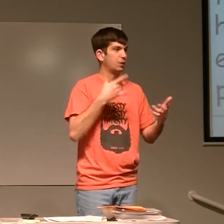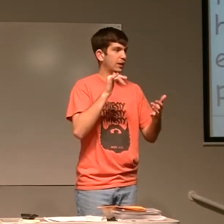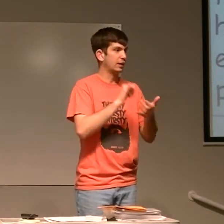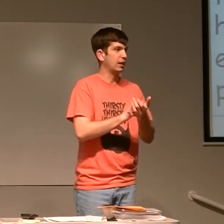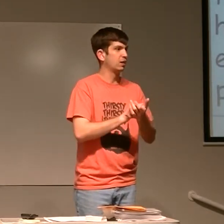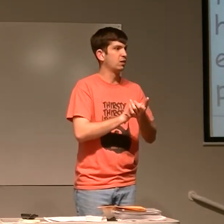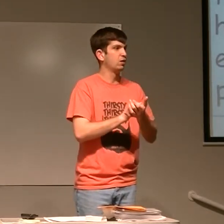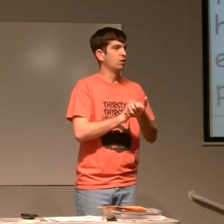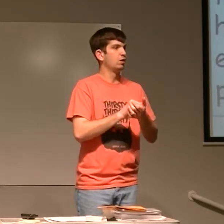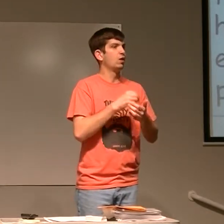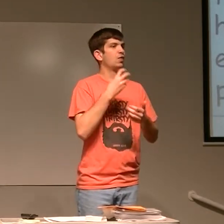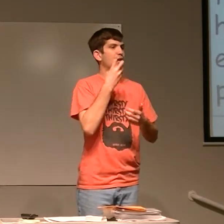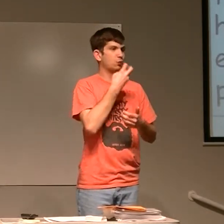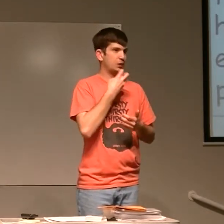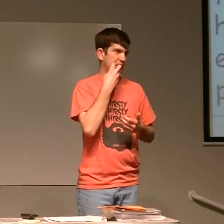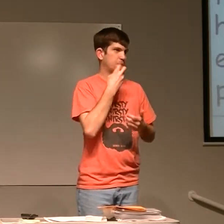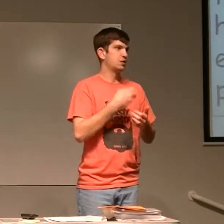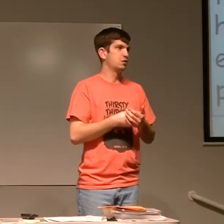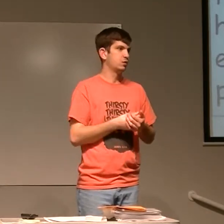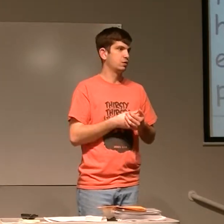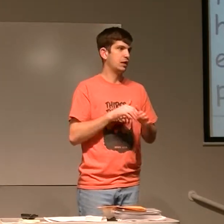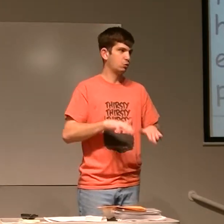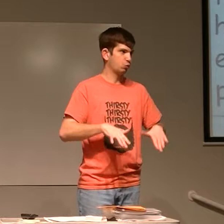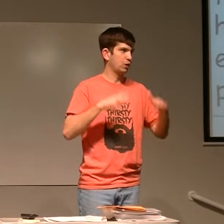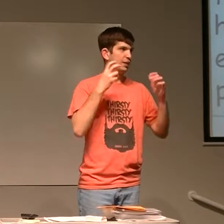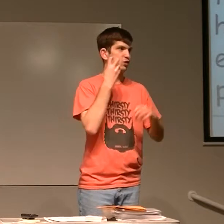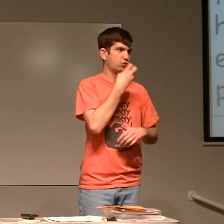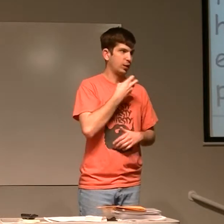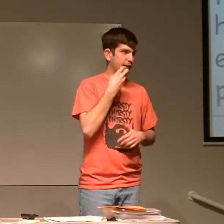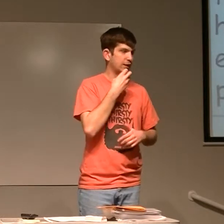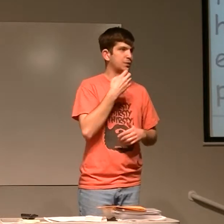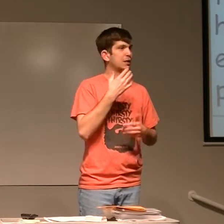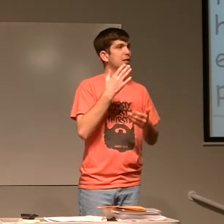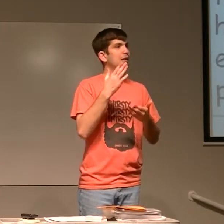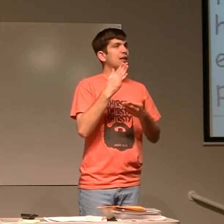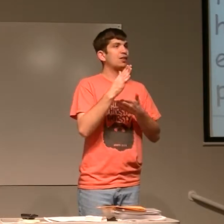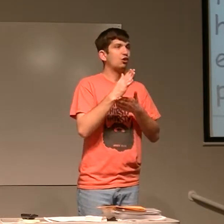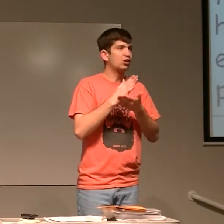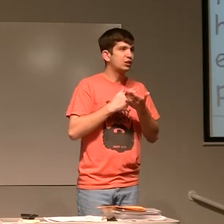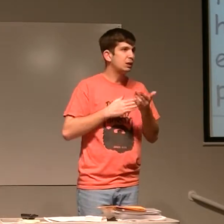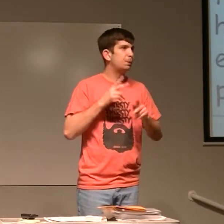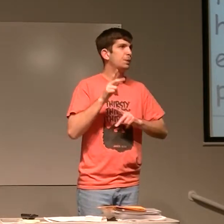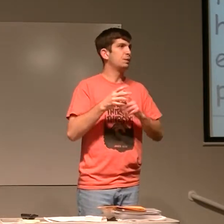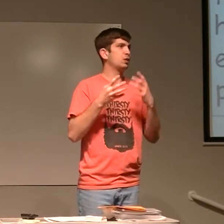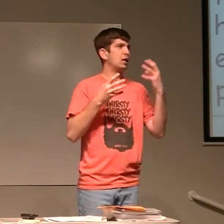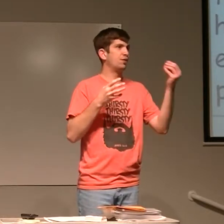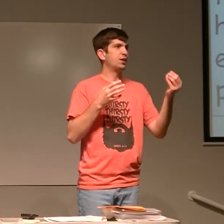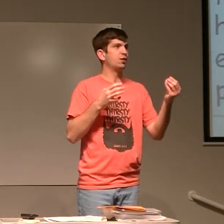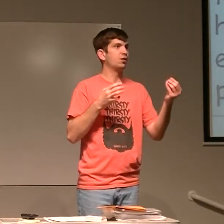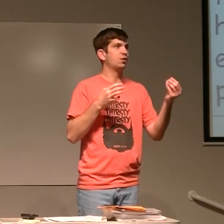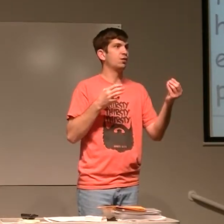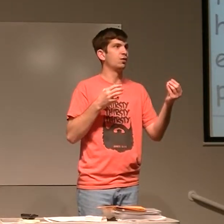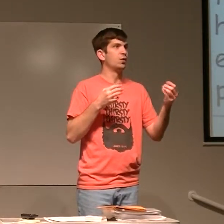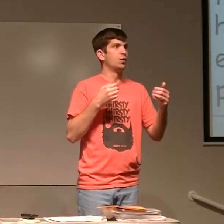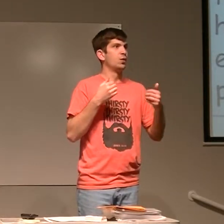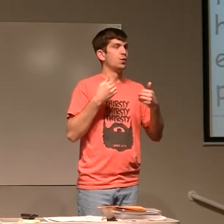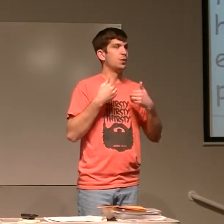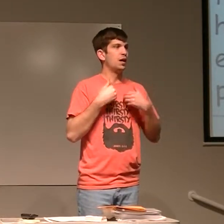like that, they can read lips. They were raised for reading lips. And there are some people out there who have